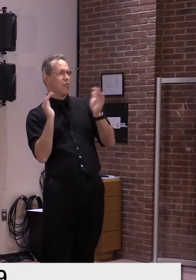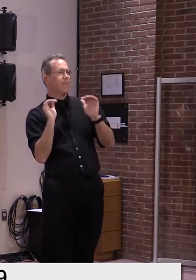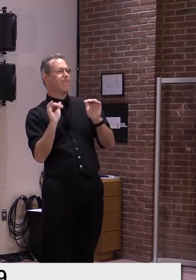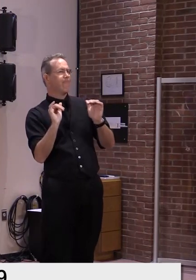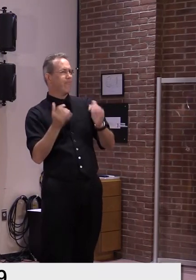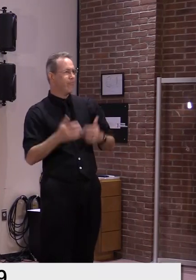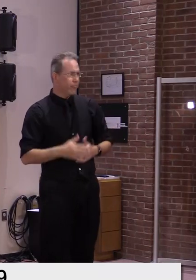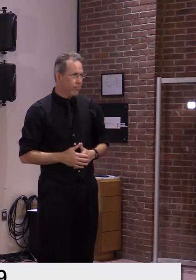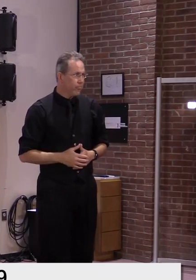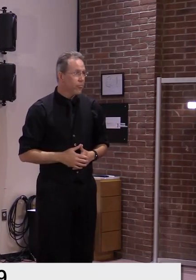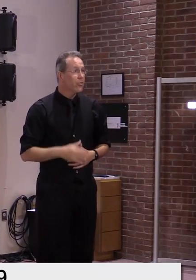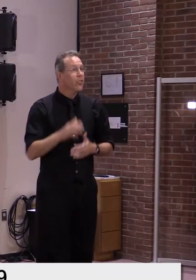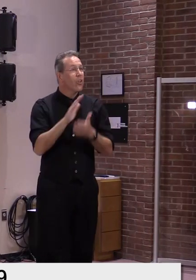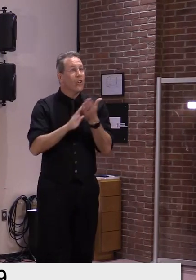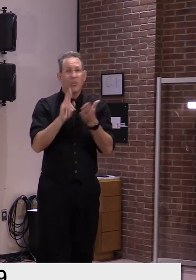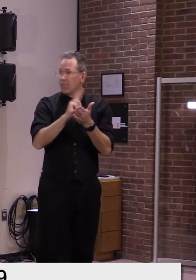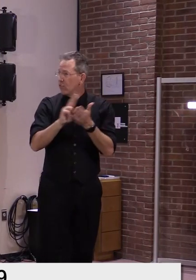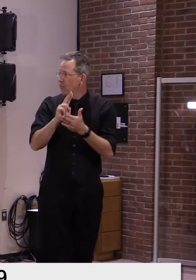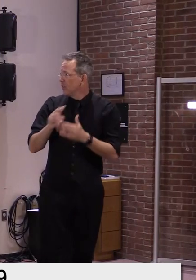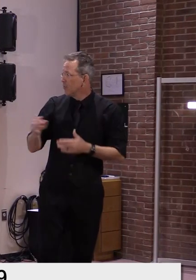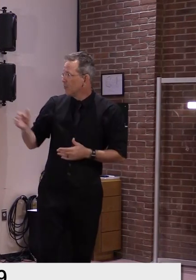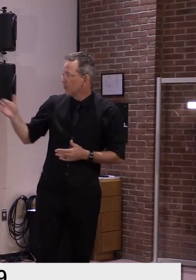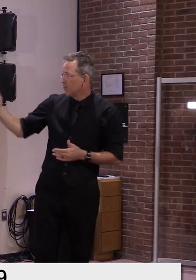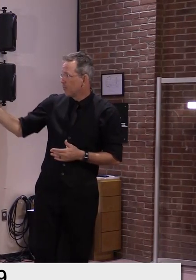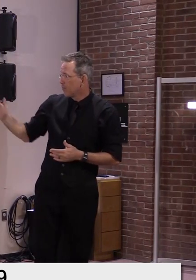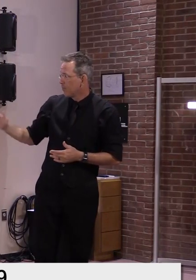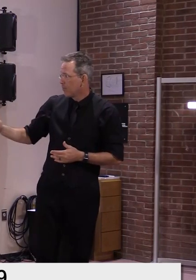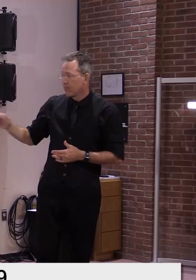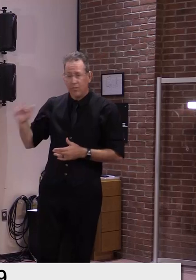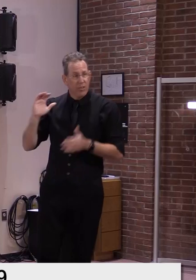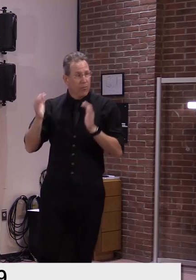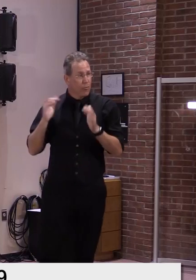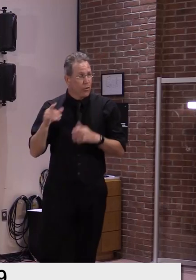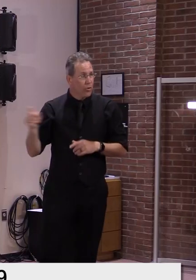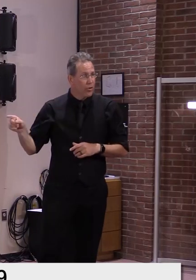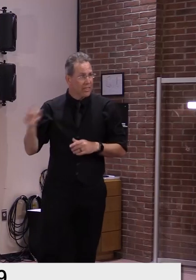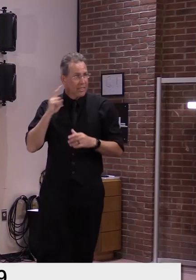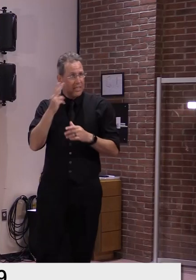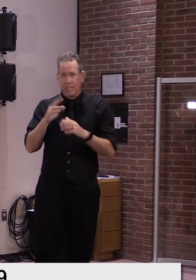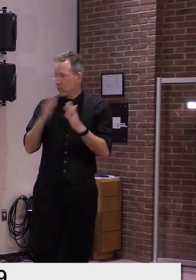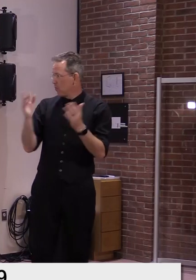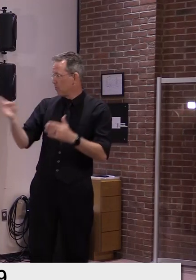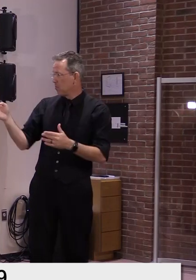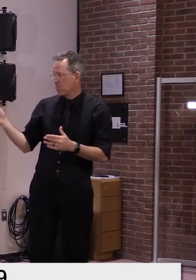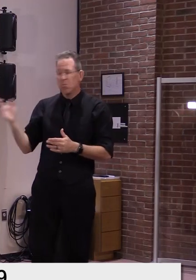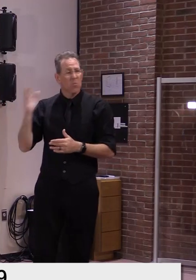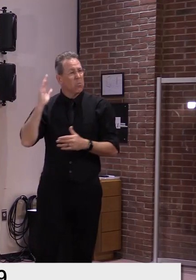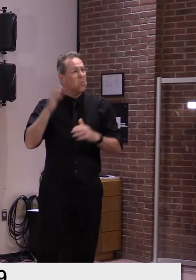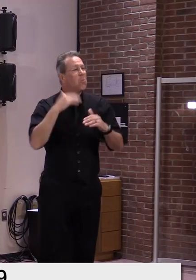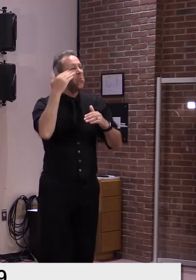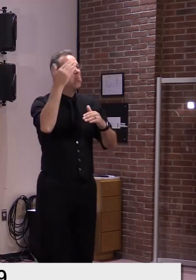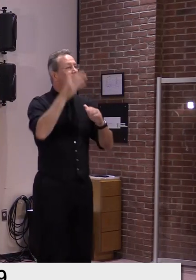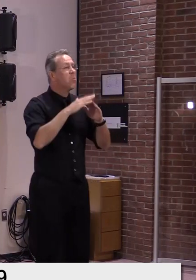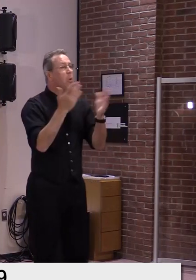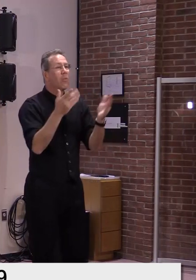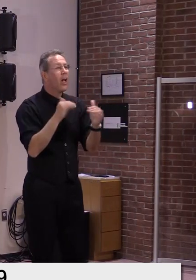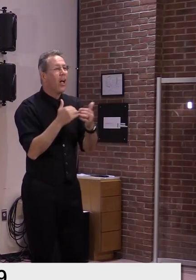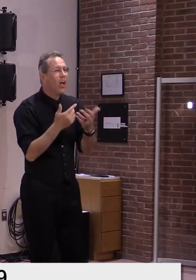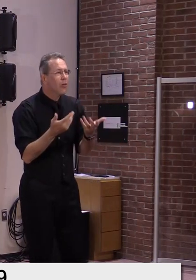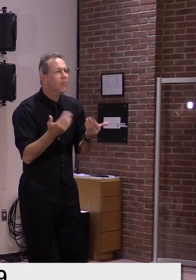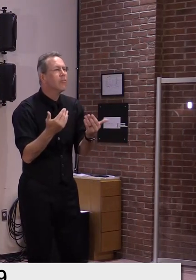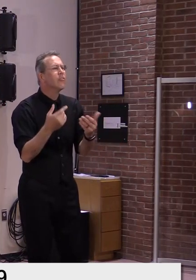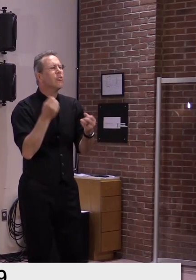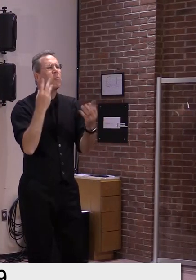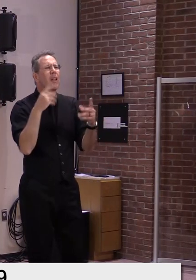able to keep classes open and students safe. And one of the main reasons they were able to do this was because of the tremendous amount of testing that